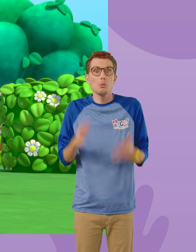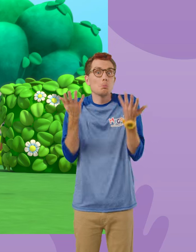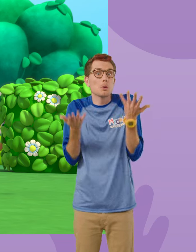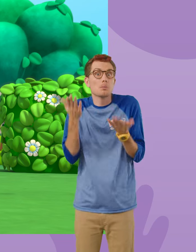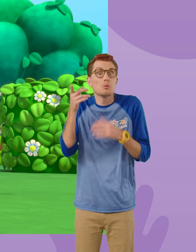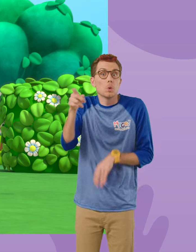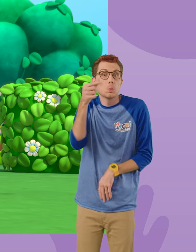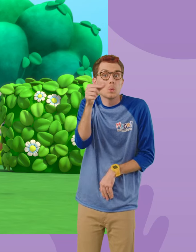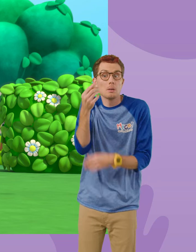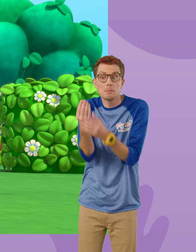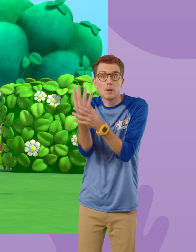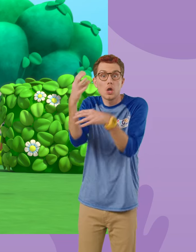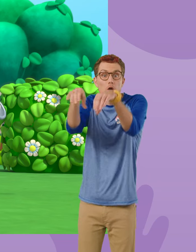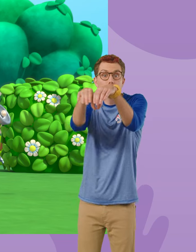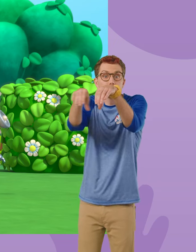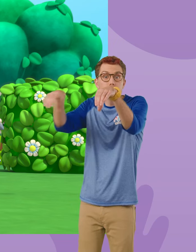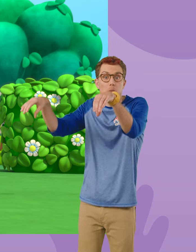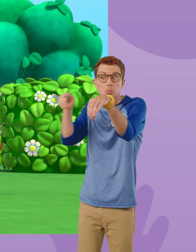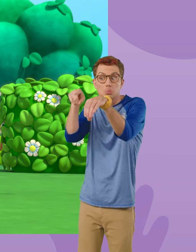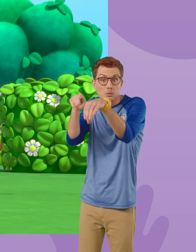What about that green hedge?